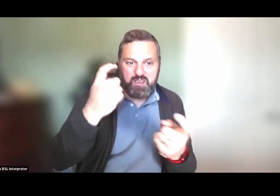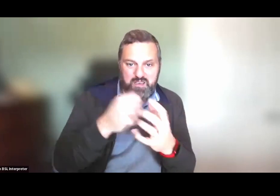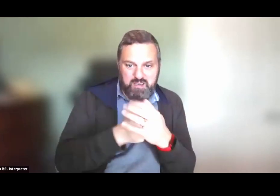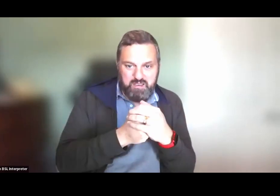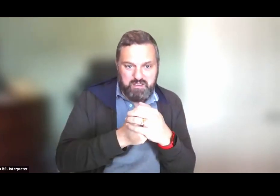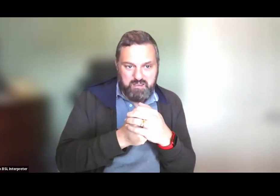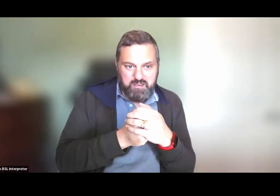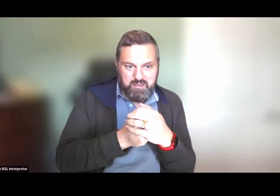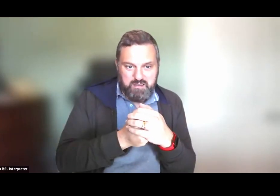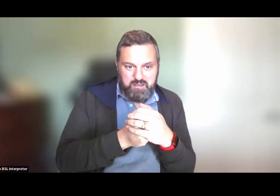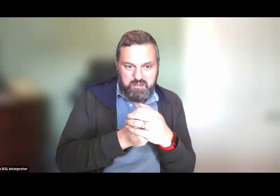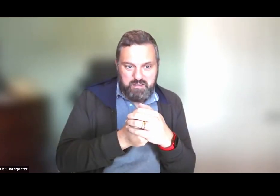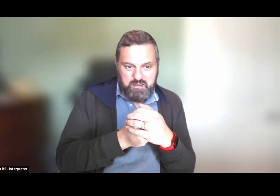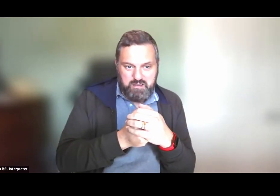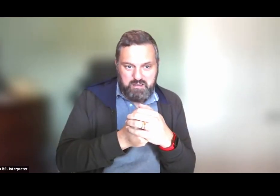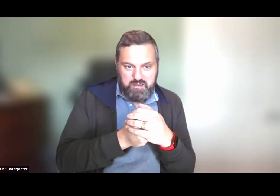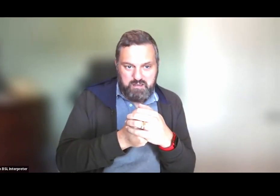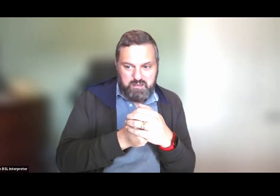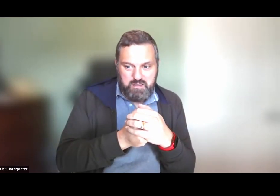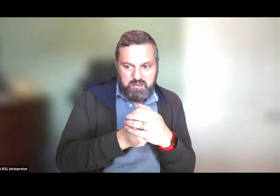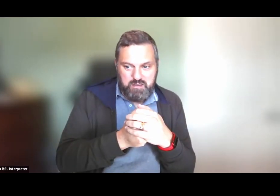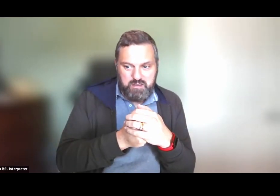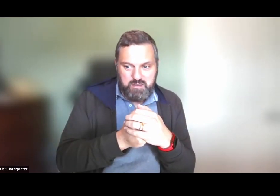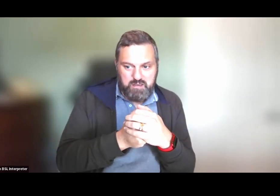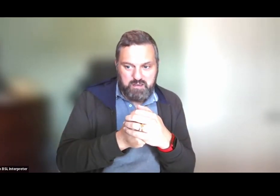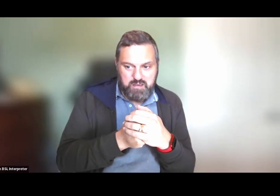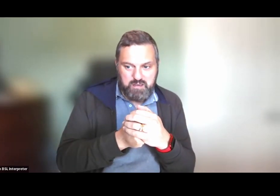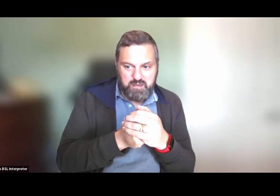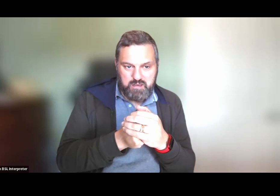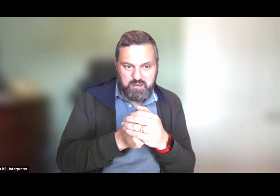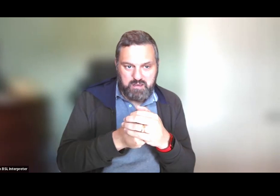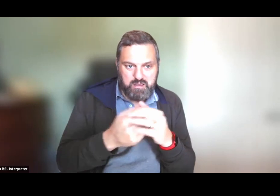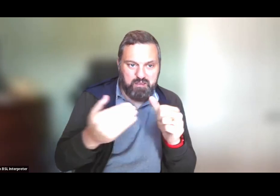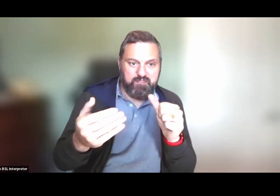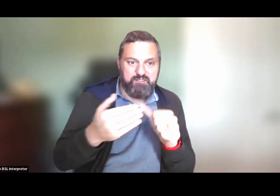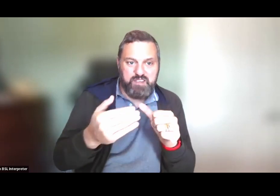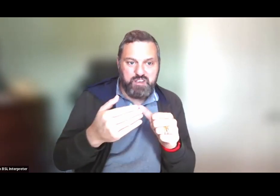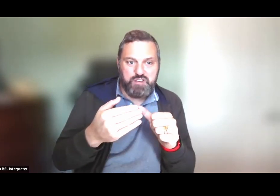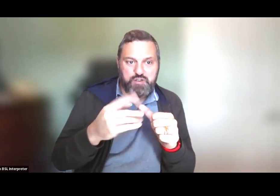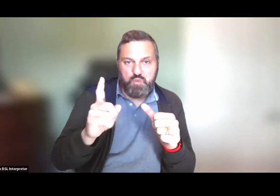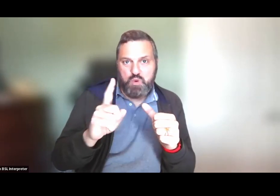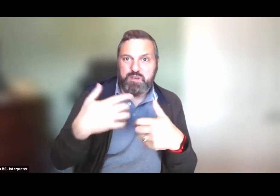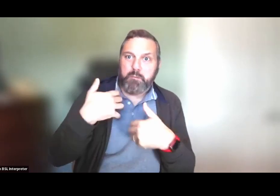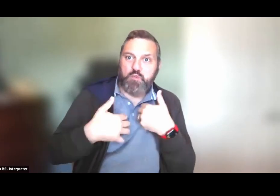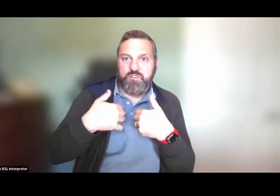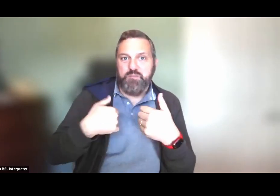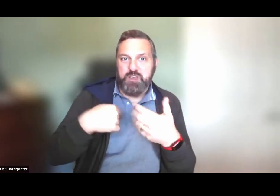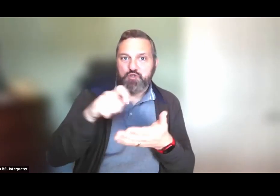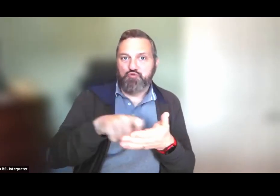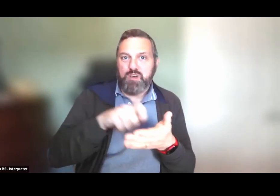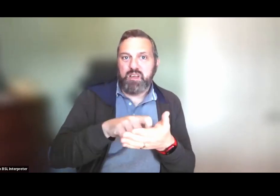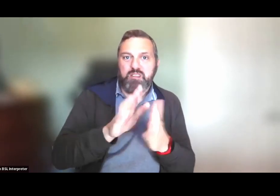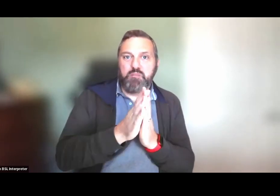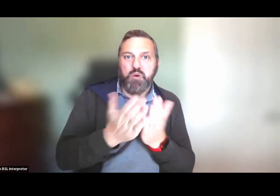Well, the first challenge I'm going to say is the one that motivated me to write the book, is just the